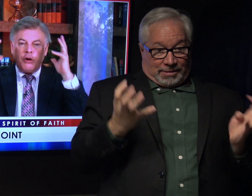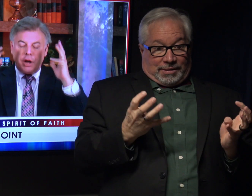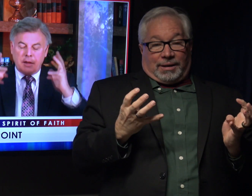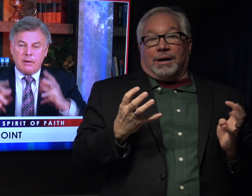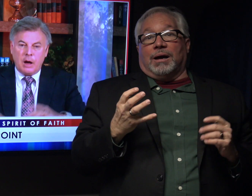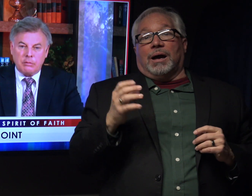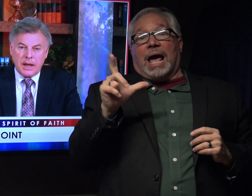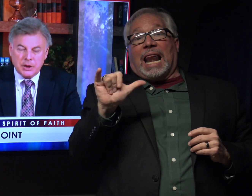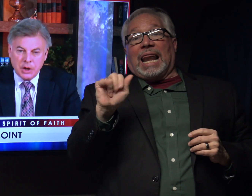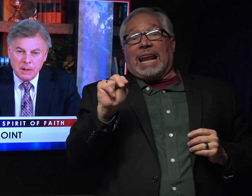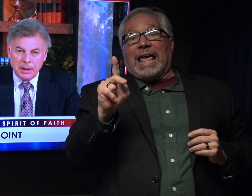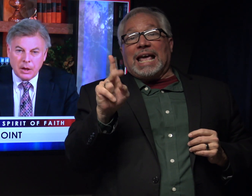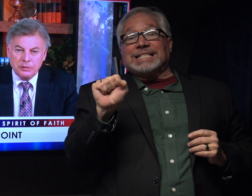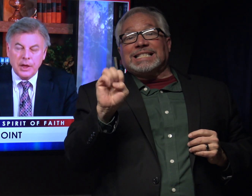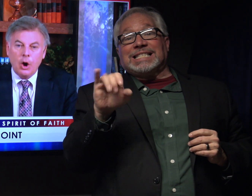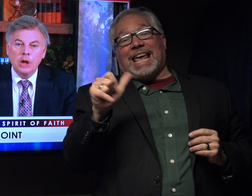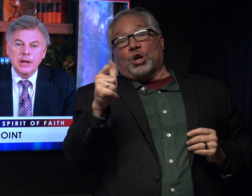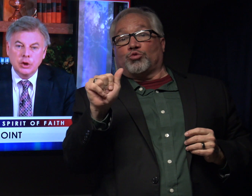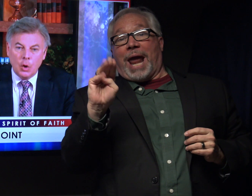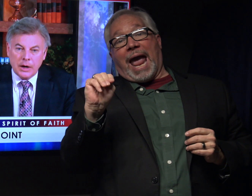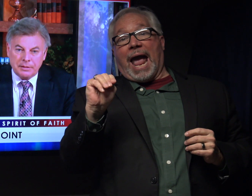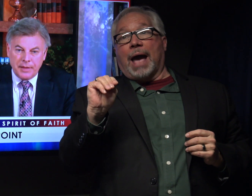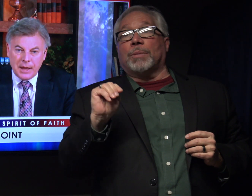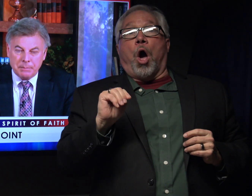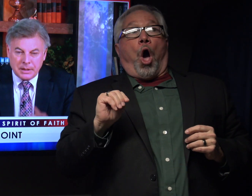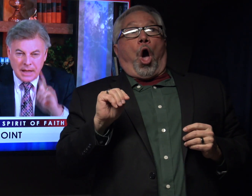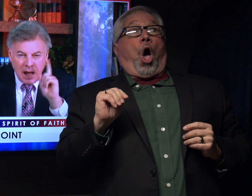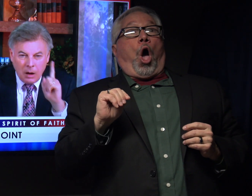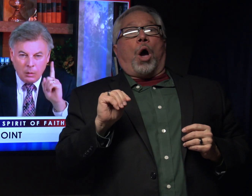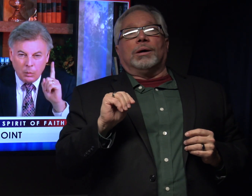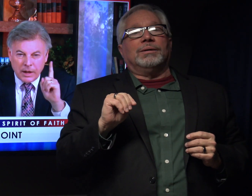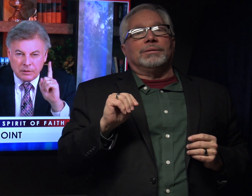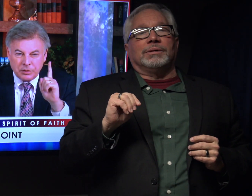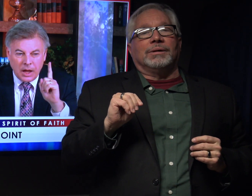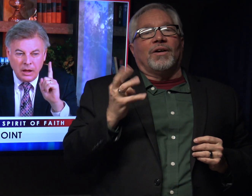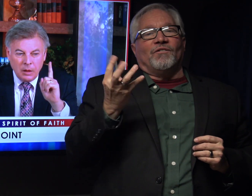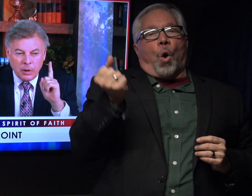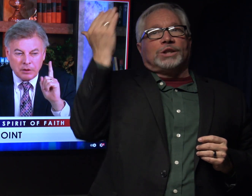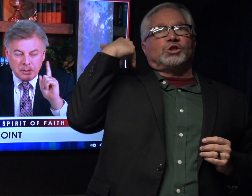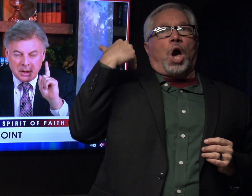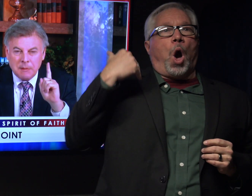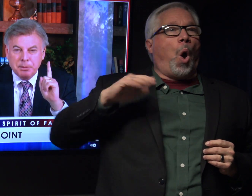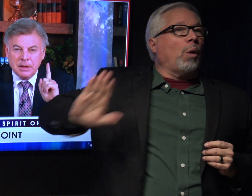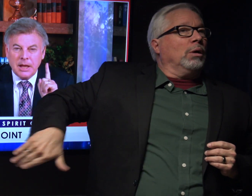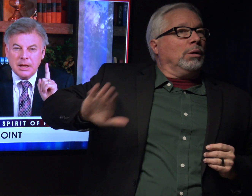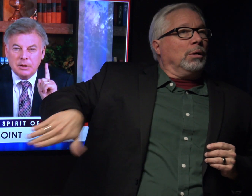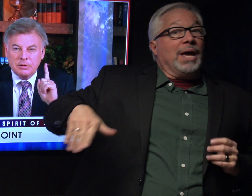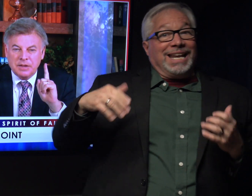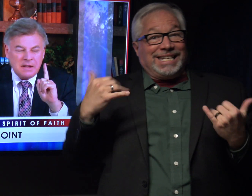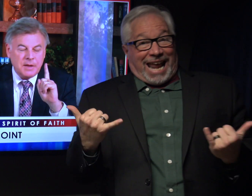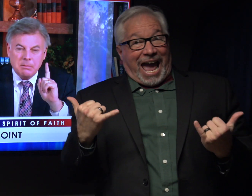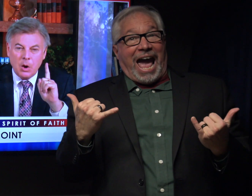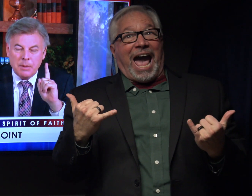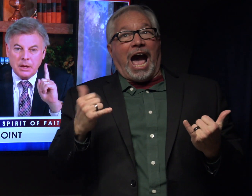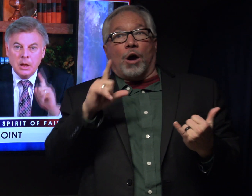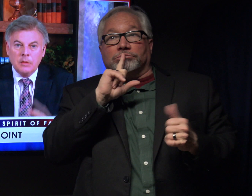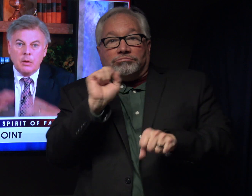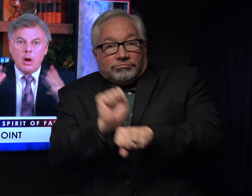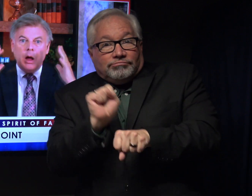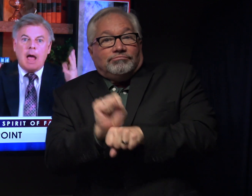their outrage, because they all ignored it then. But now, when it's a manipulated TV moment, they're all having